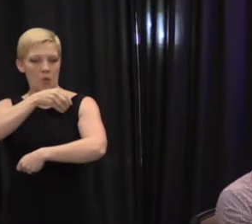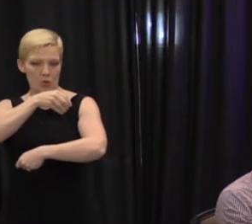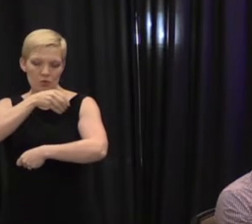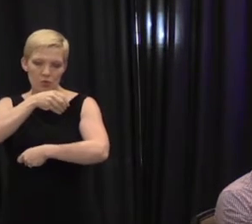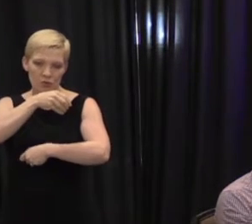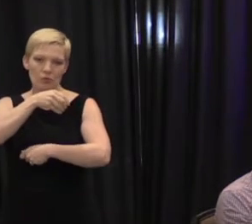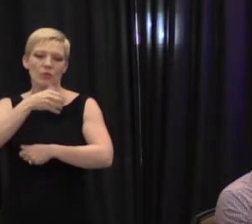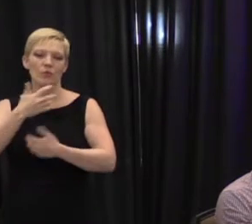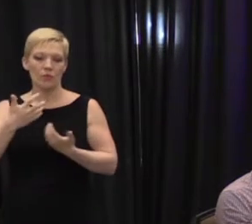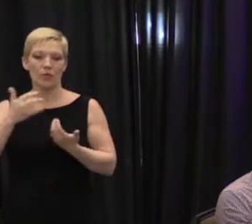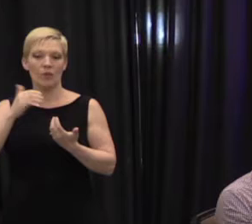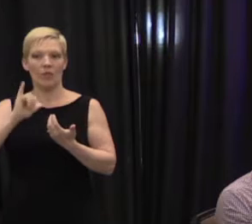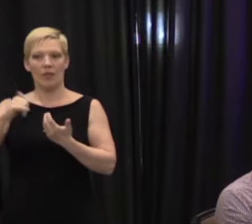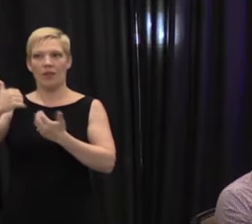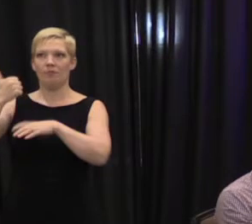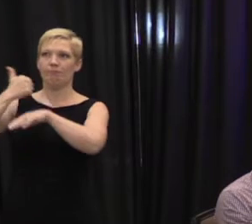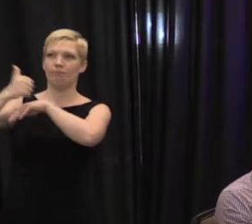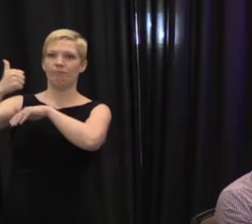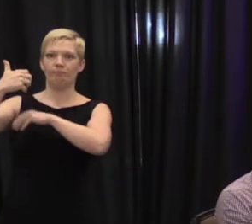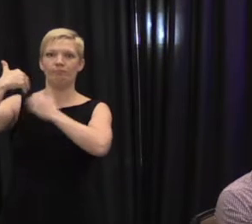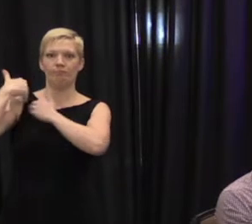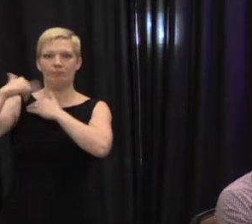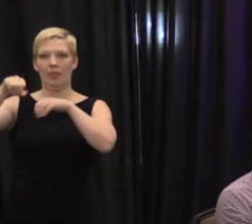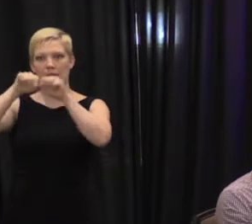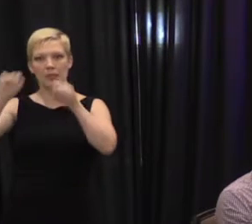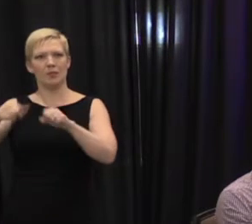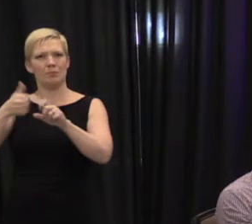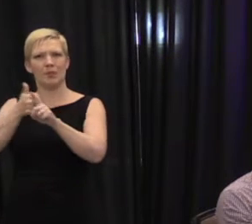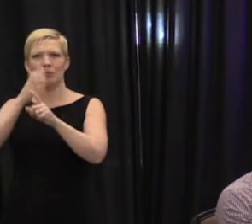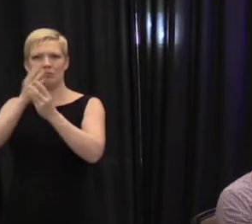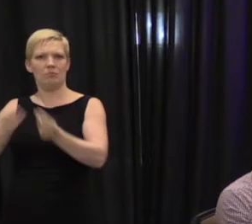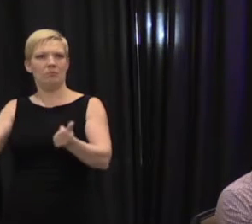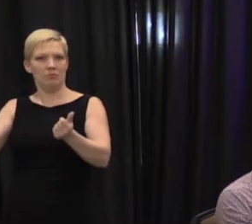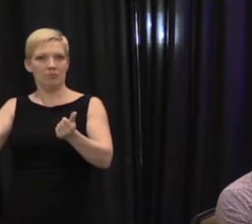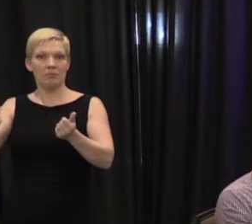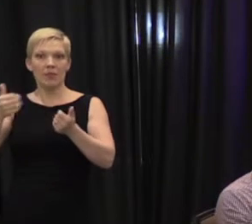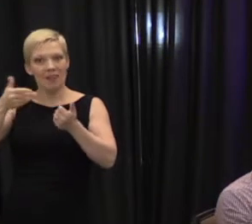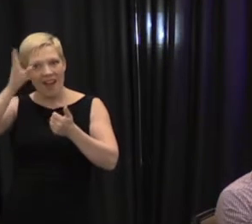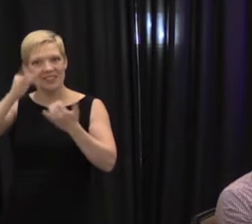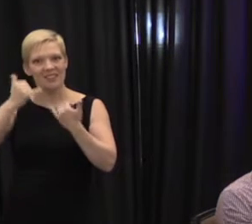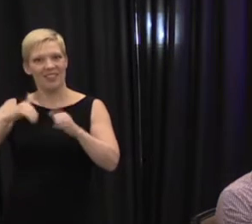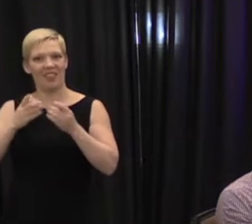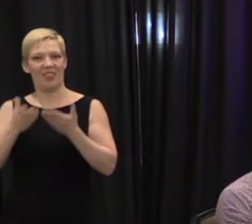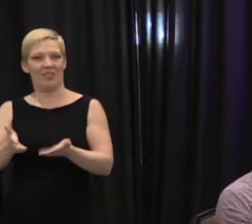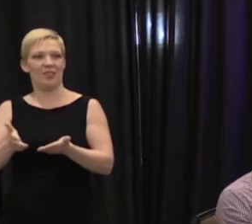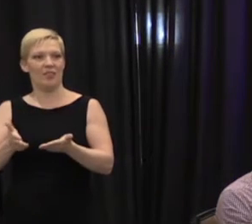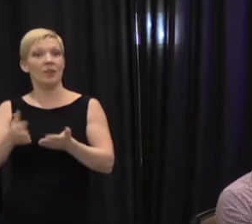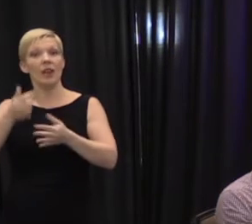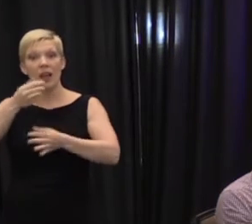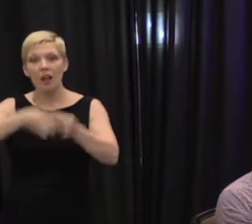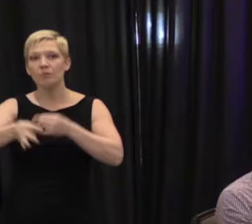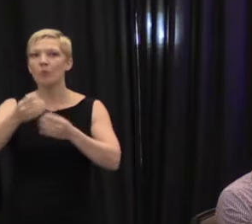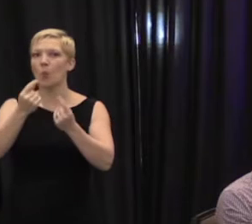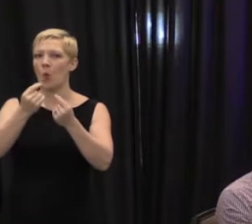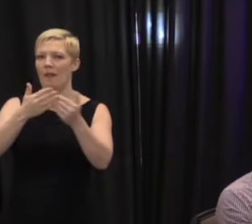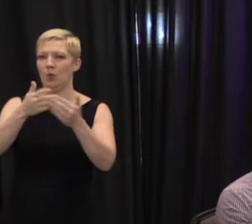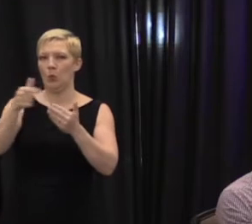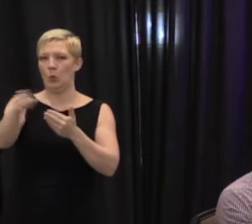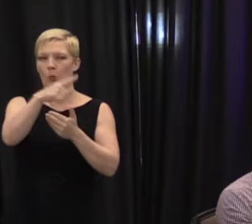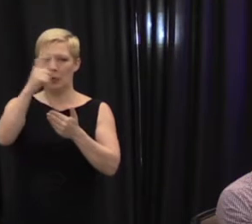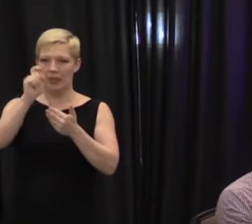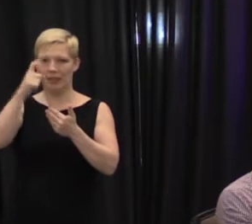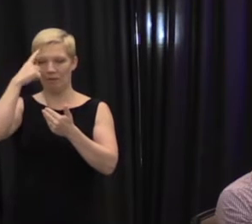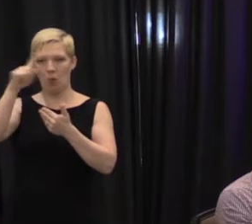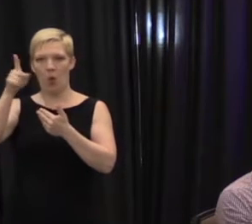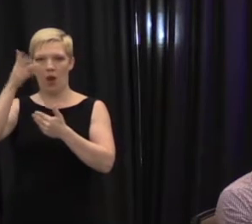powers. Empires fall, tyrants fade, systems die. God is still around. Substitute whatever you need to substitute for God. I study